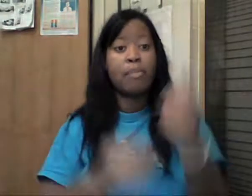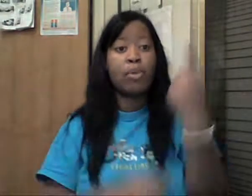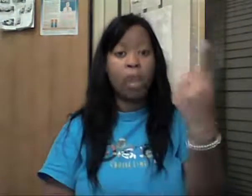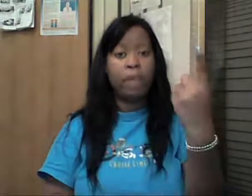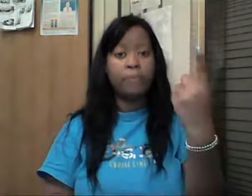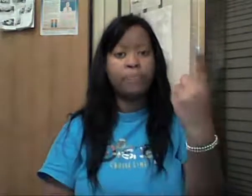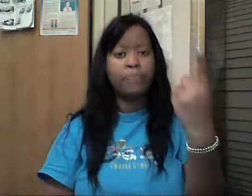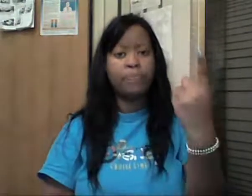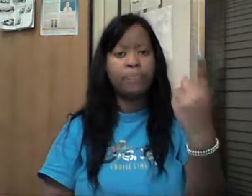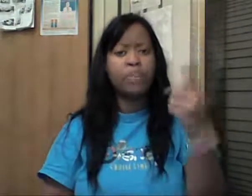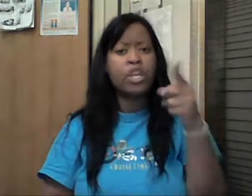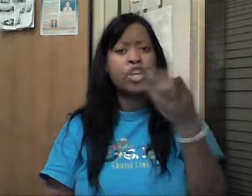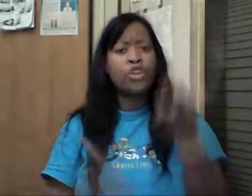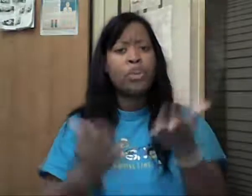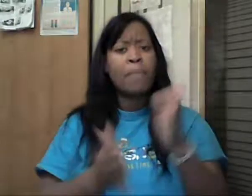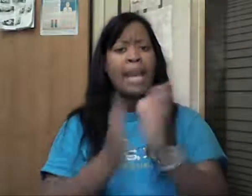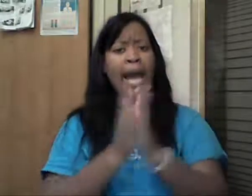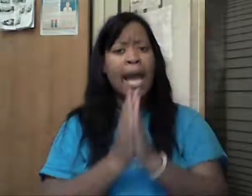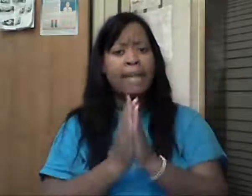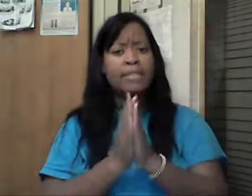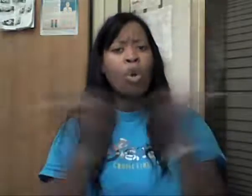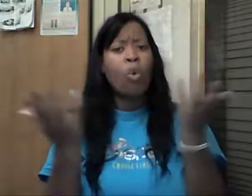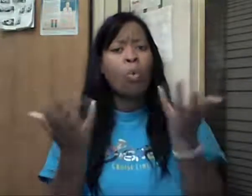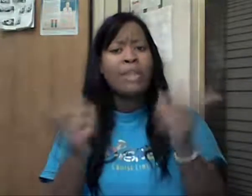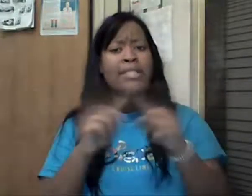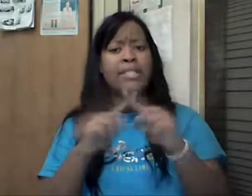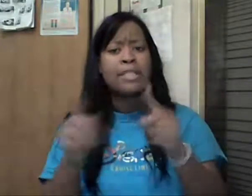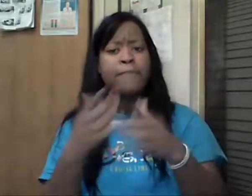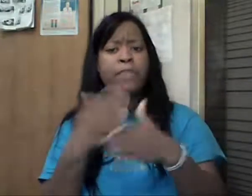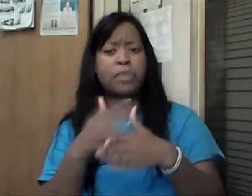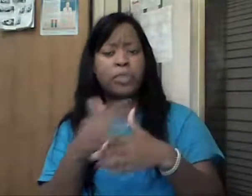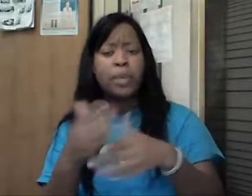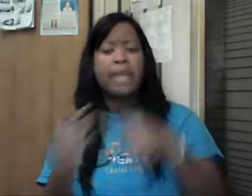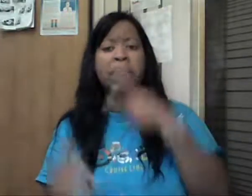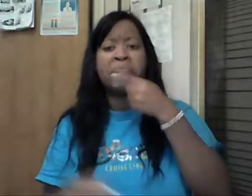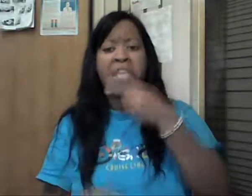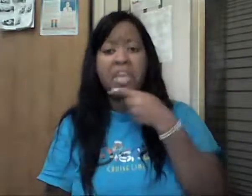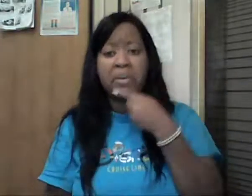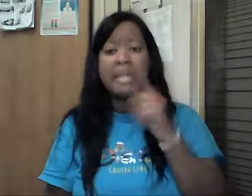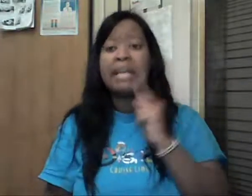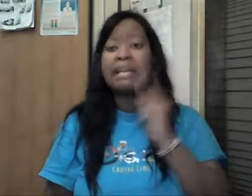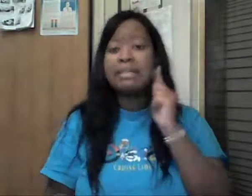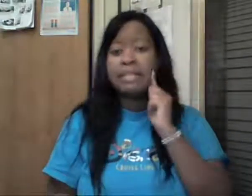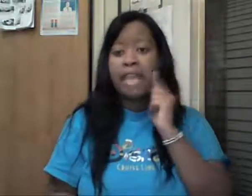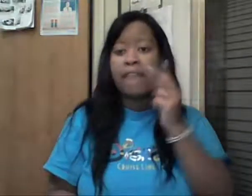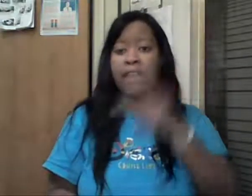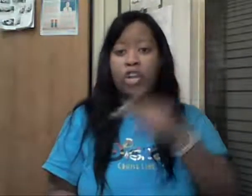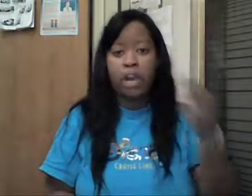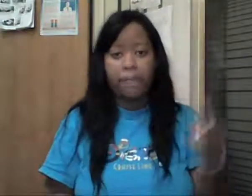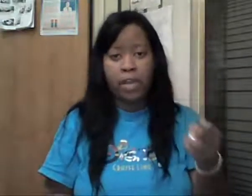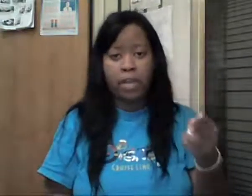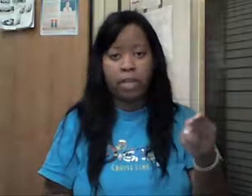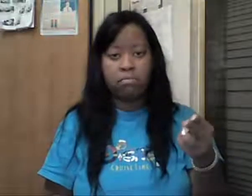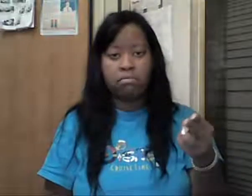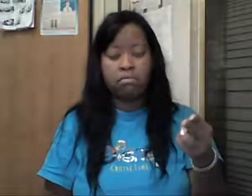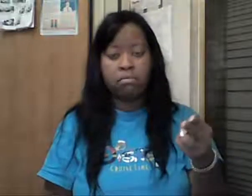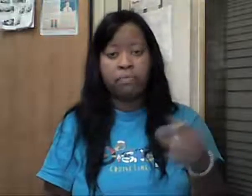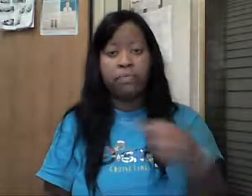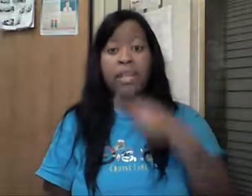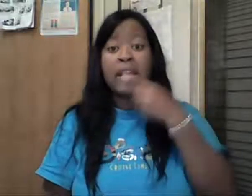Number 1, you may ask, what's the difference between hearing, deaf, and hard of hearing?